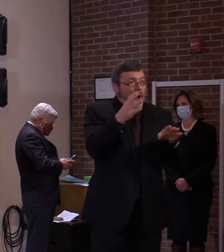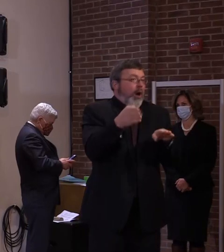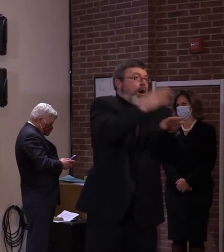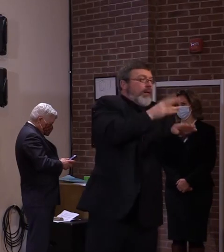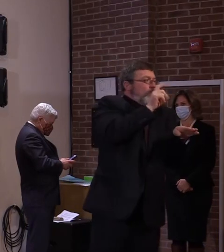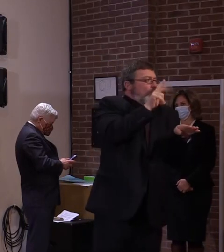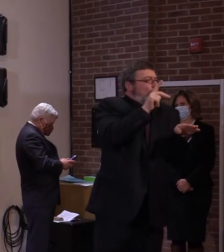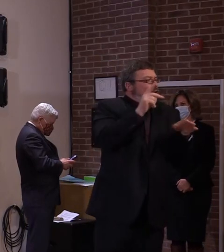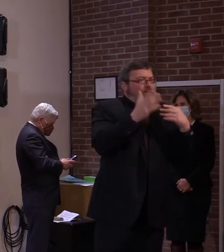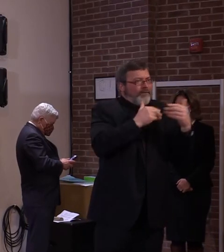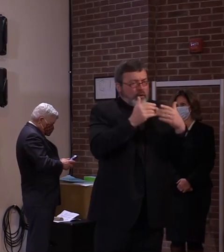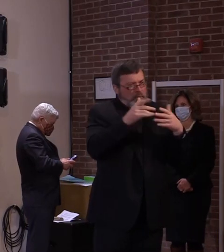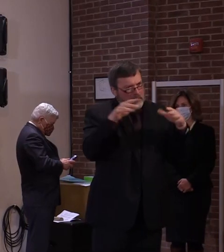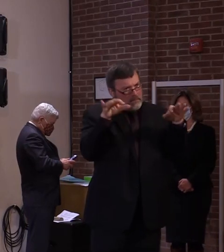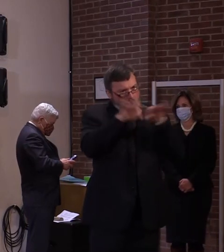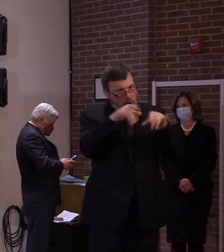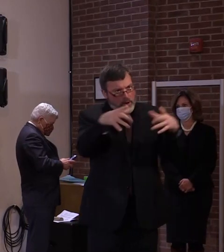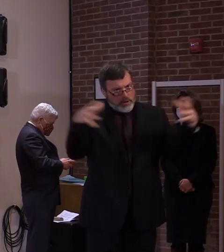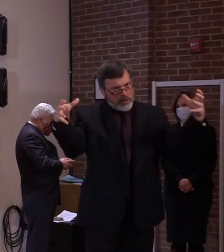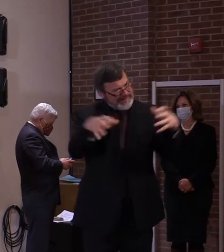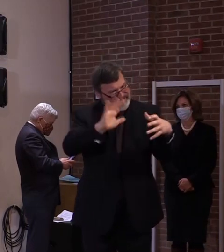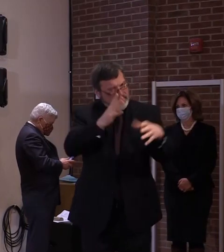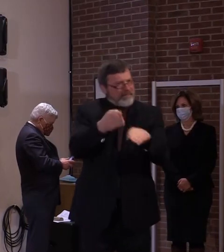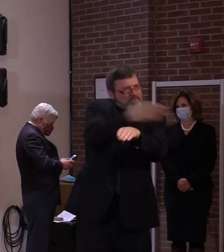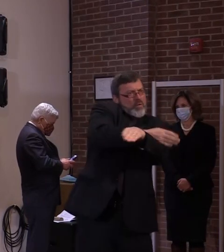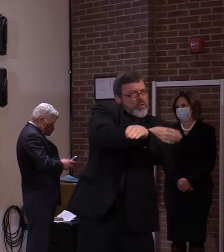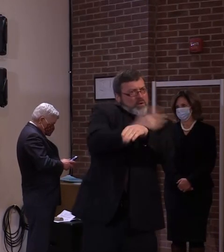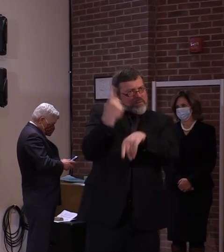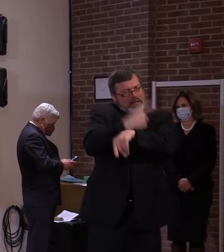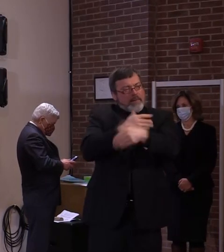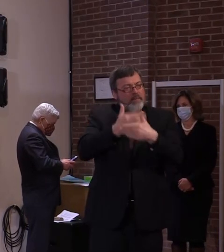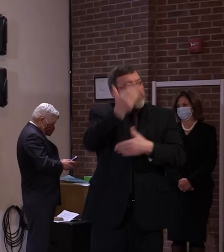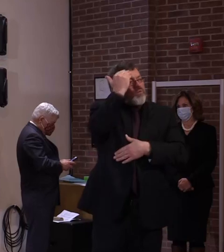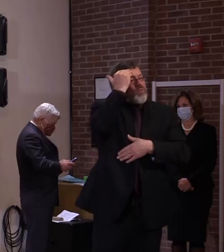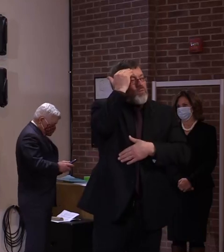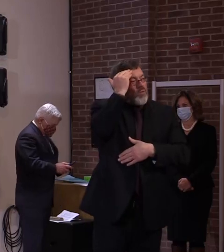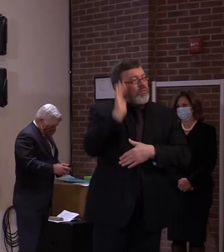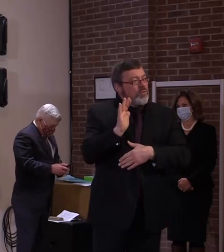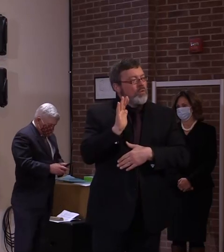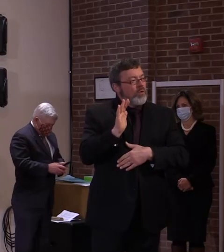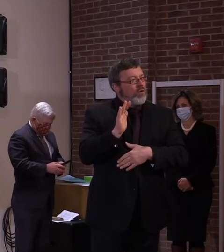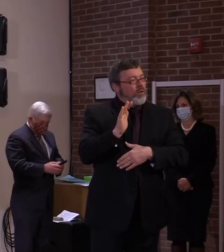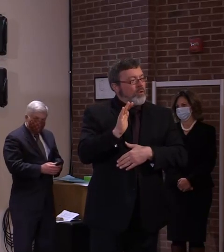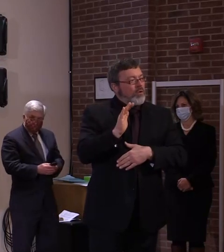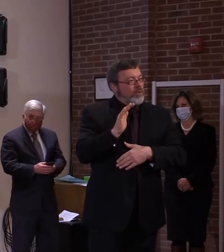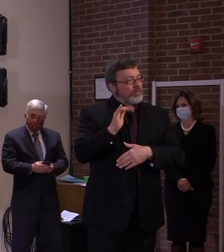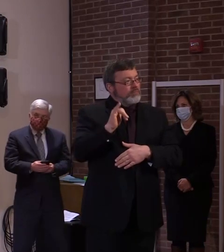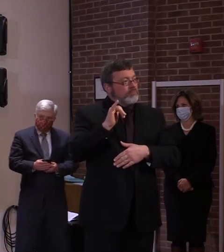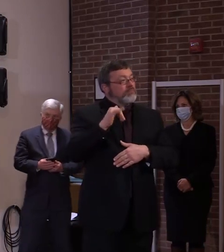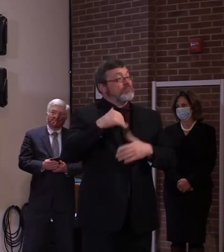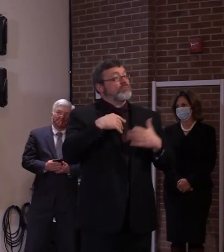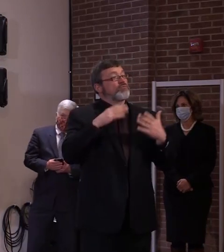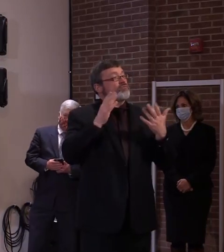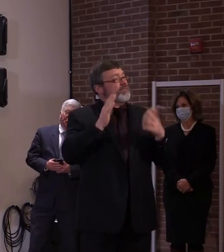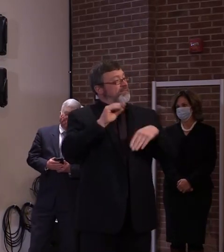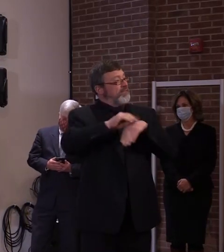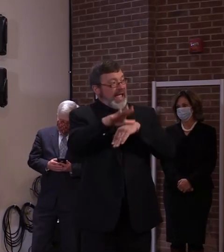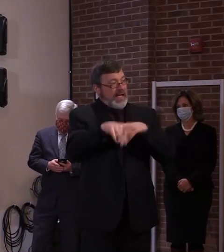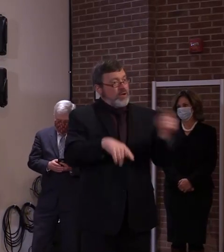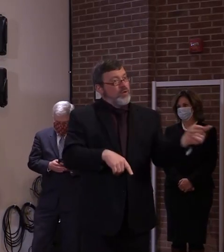they can't access anything, I would have them go to the state site and whatever they get handed, they get to